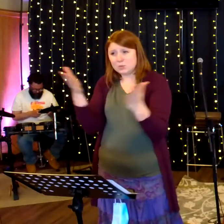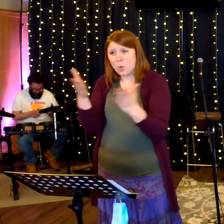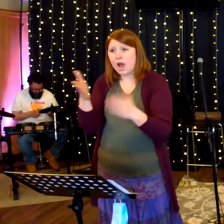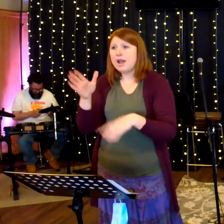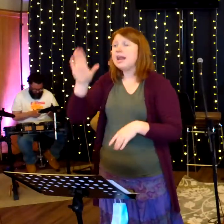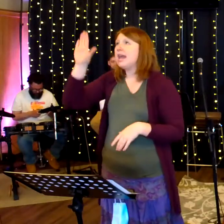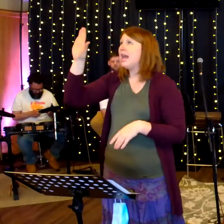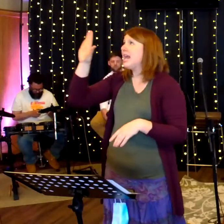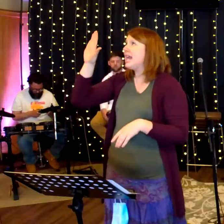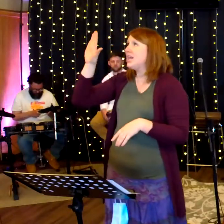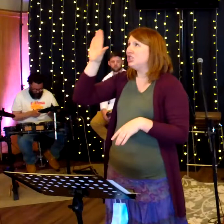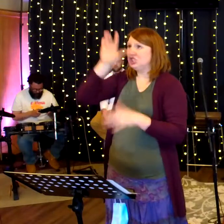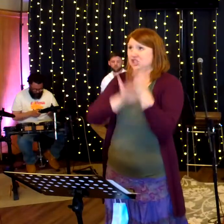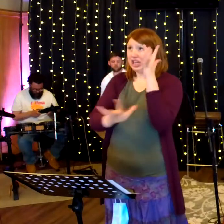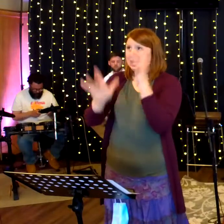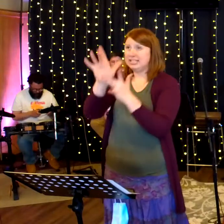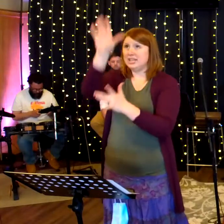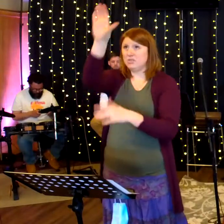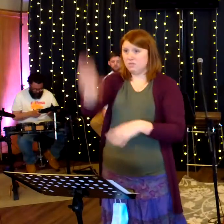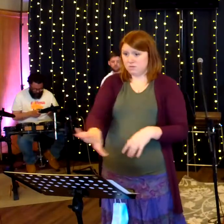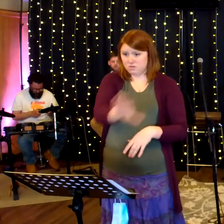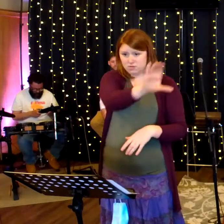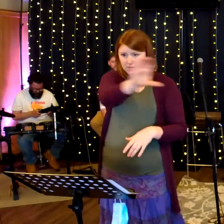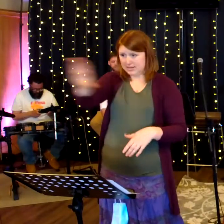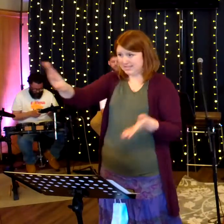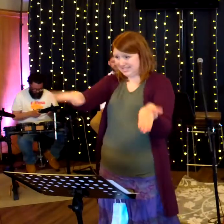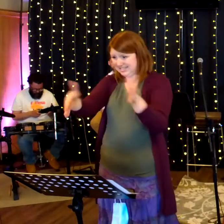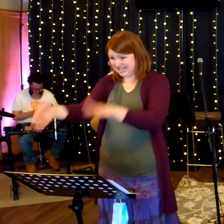definitive, and it is for everyone.